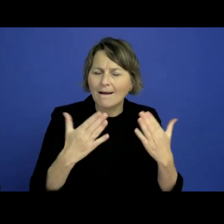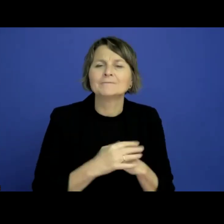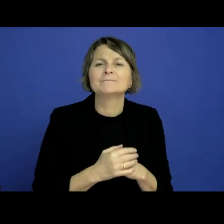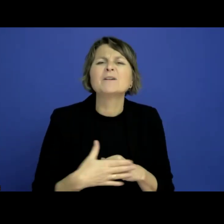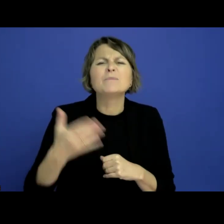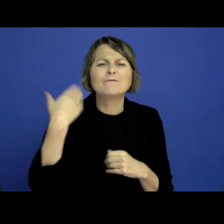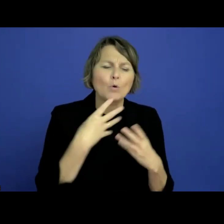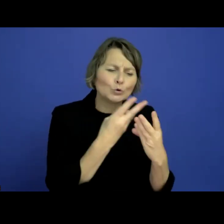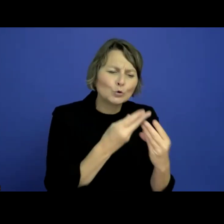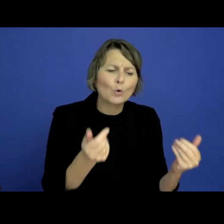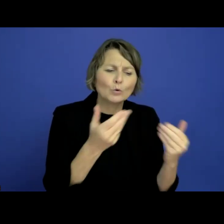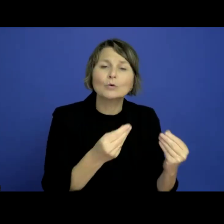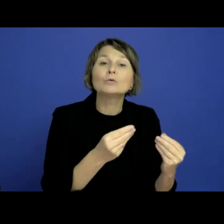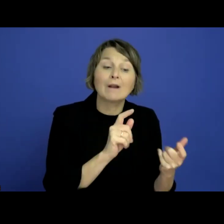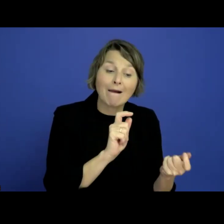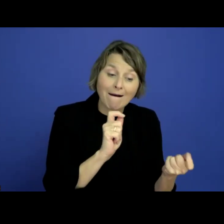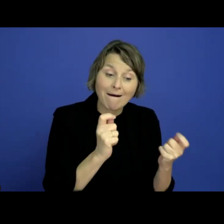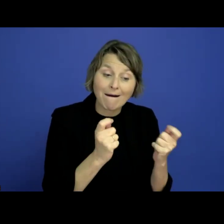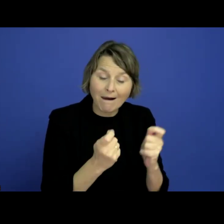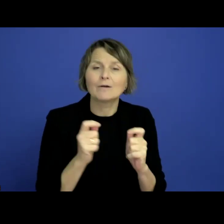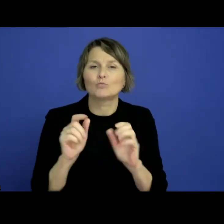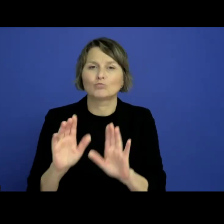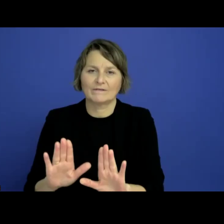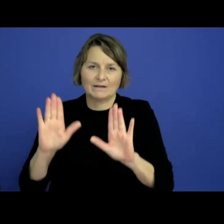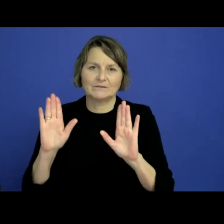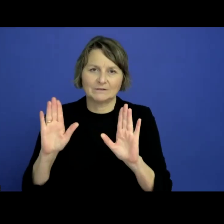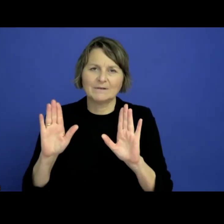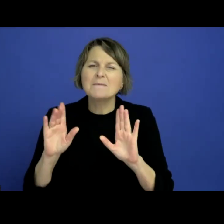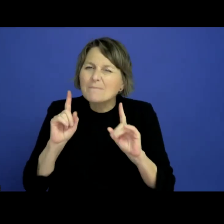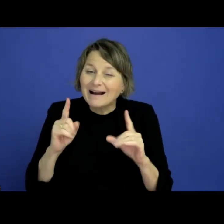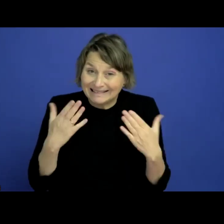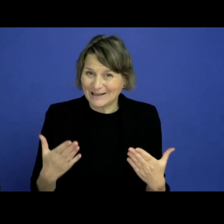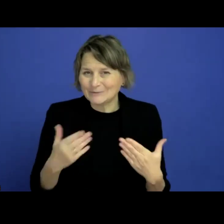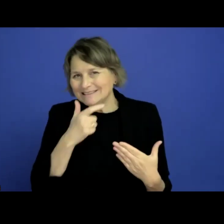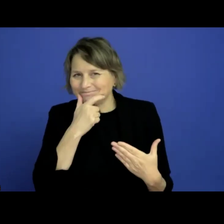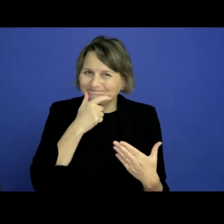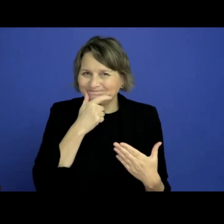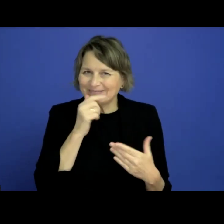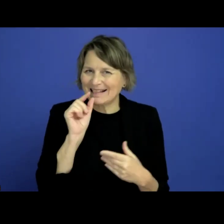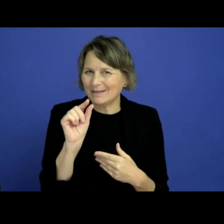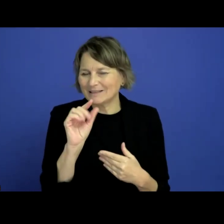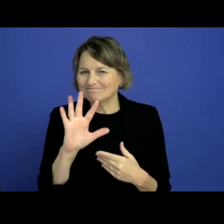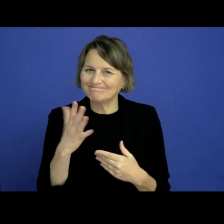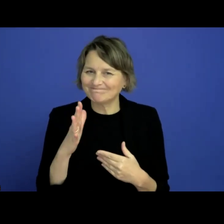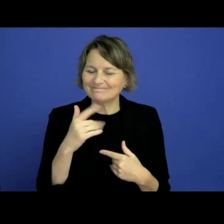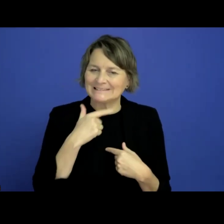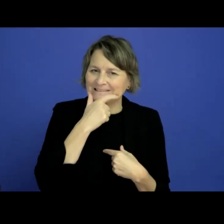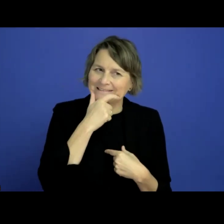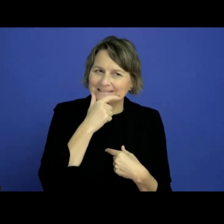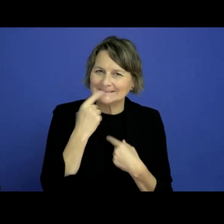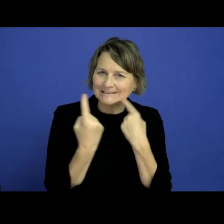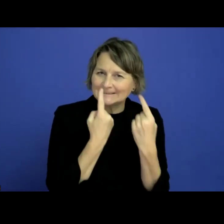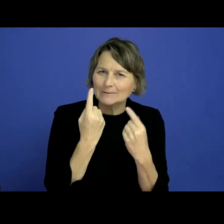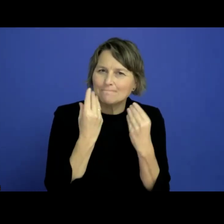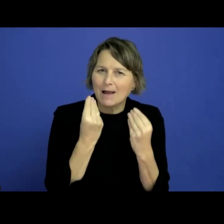to prevention, but still there are some challenges that we have been facing, and still today, and we